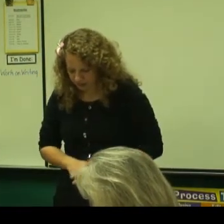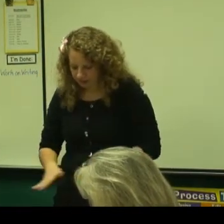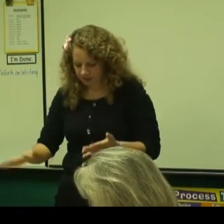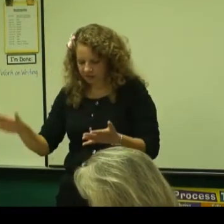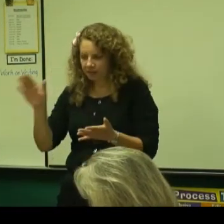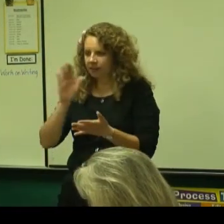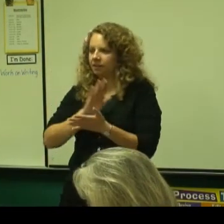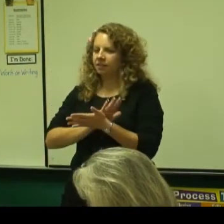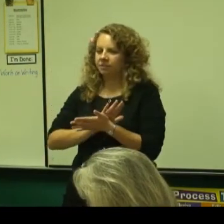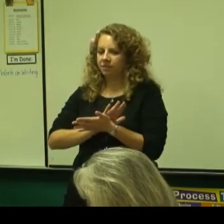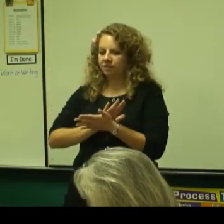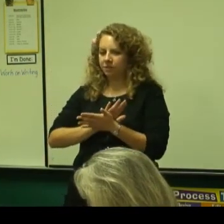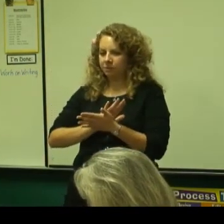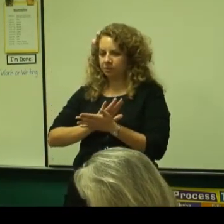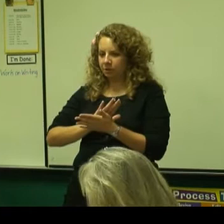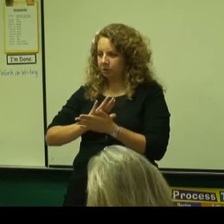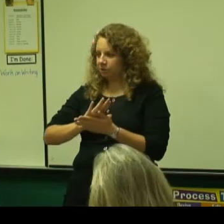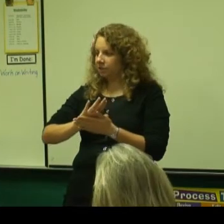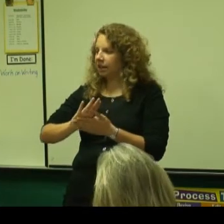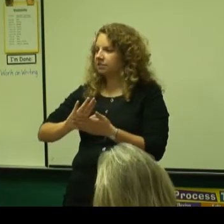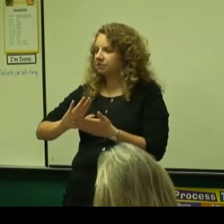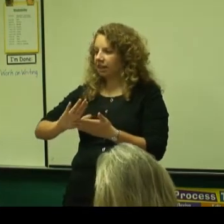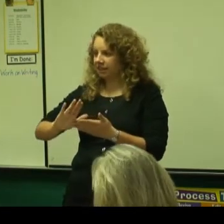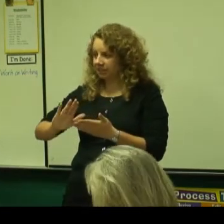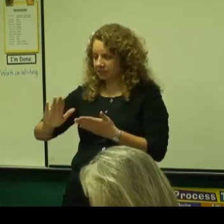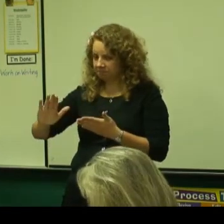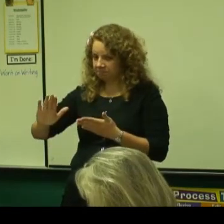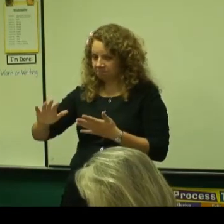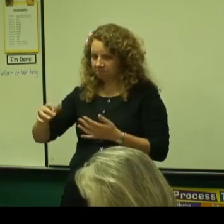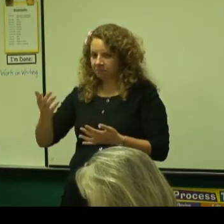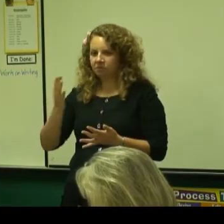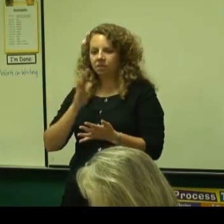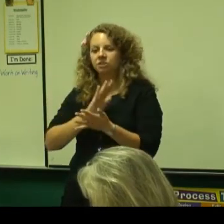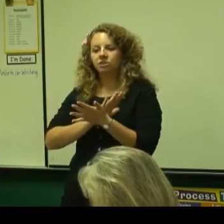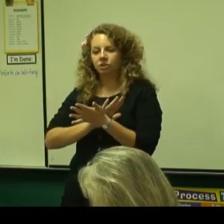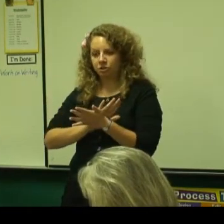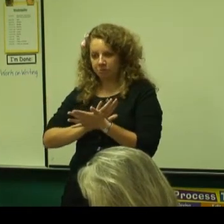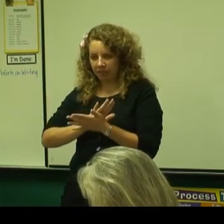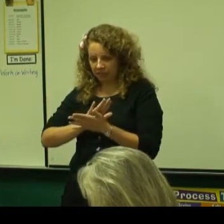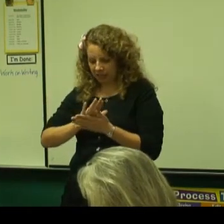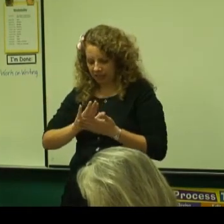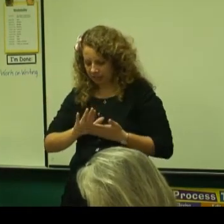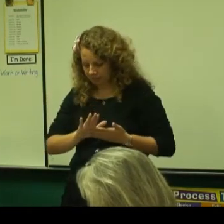Okay. You have this one. We used it as nice. This can also mean clean.